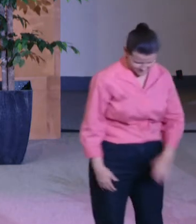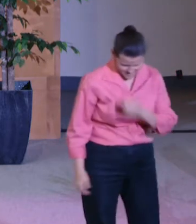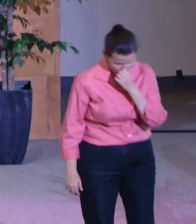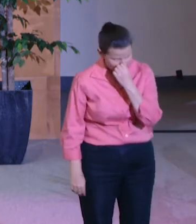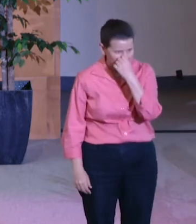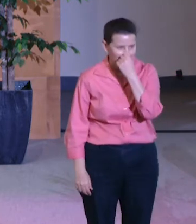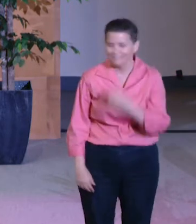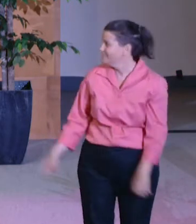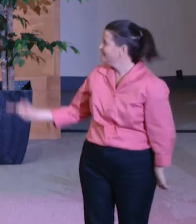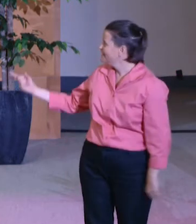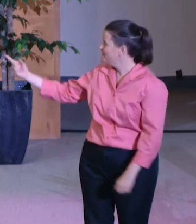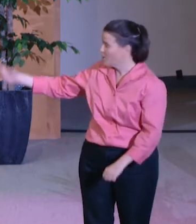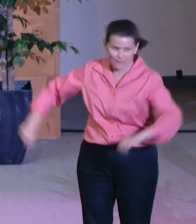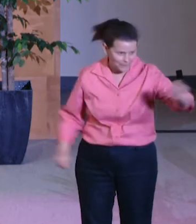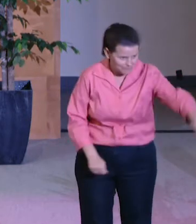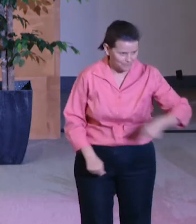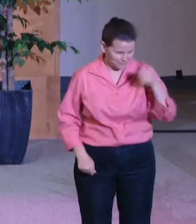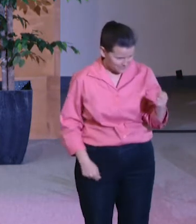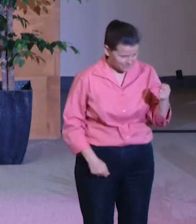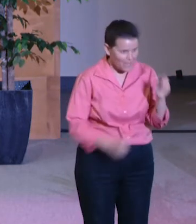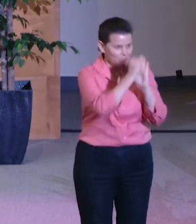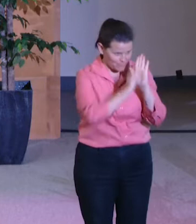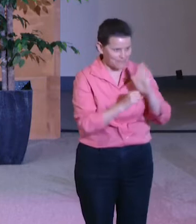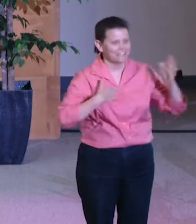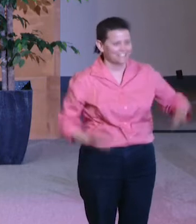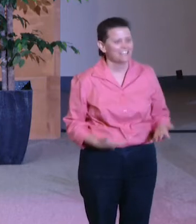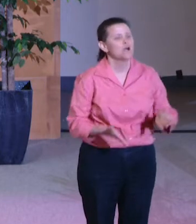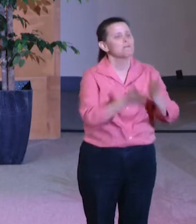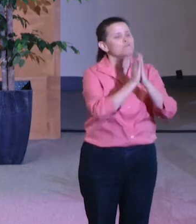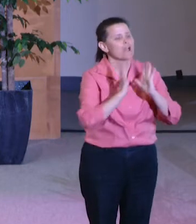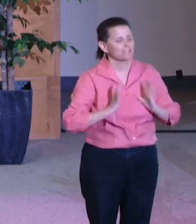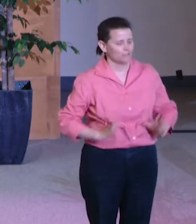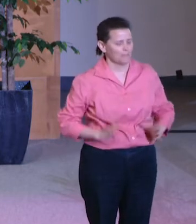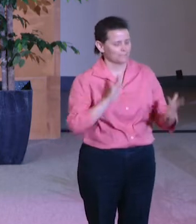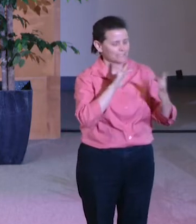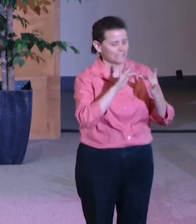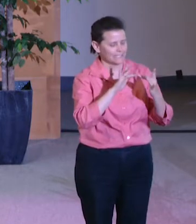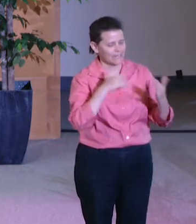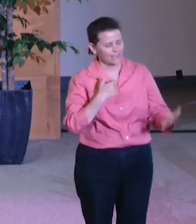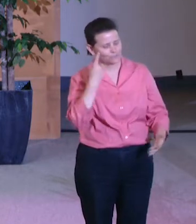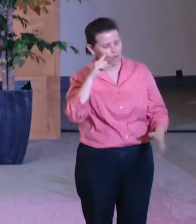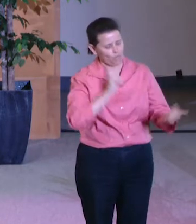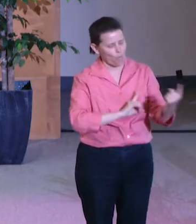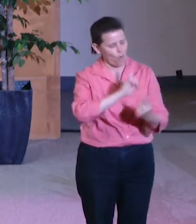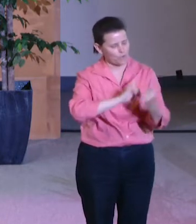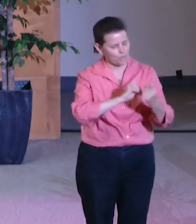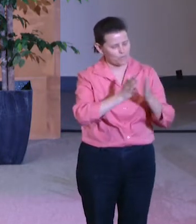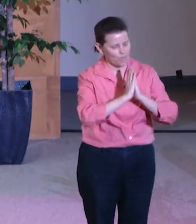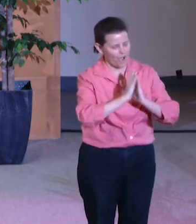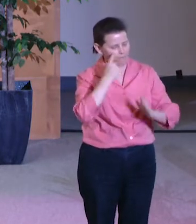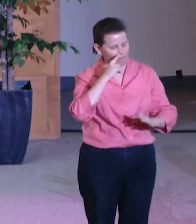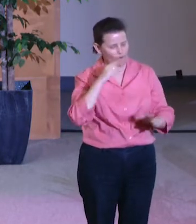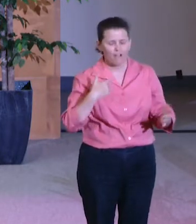Okay, this time I'm going to follow the script, you guys. Praying chaplains. Connect with a praying chaplain for one-on-one prayer